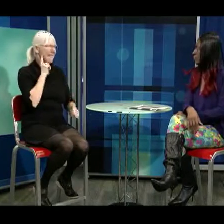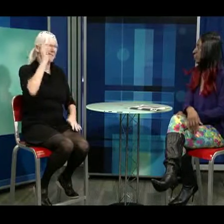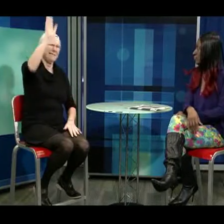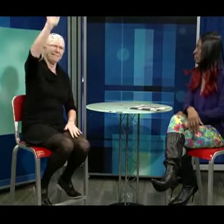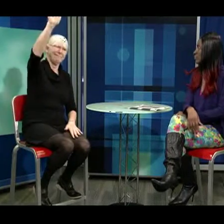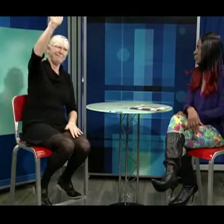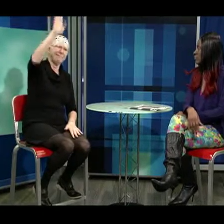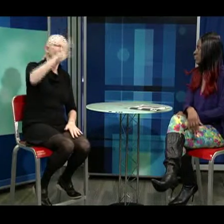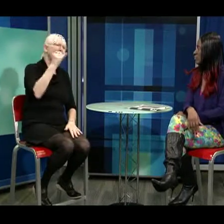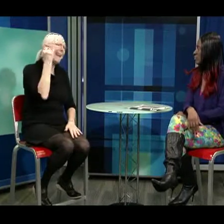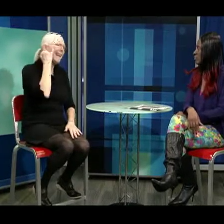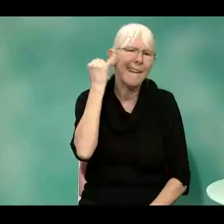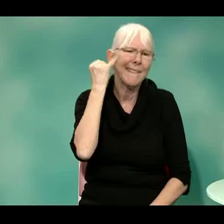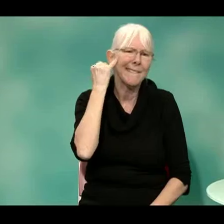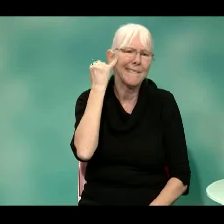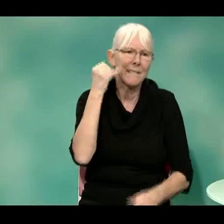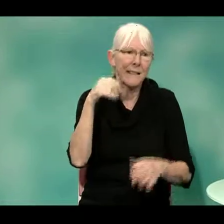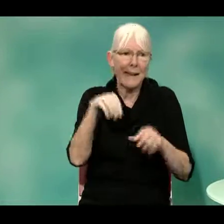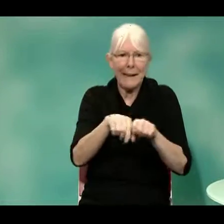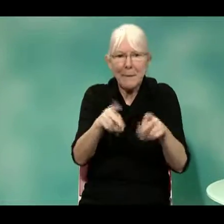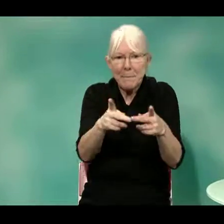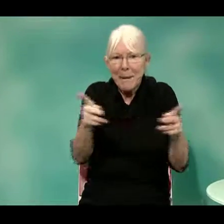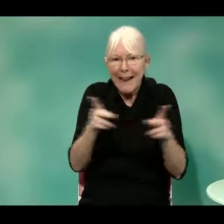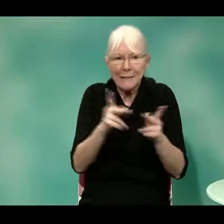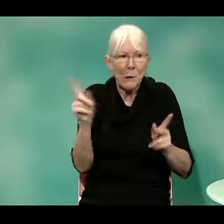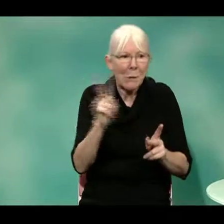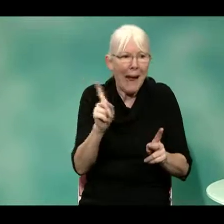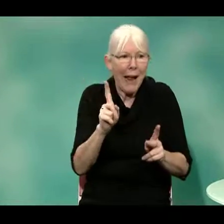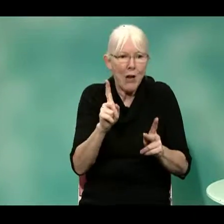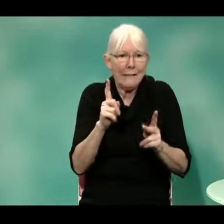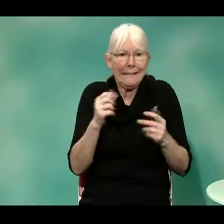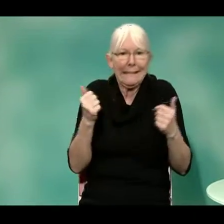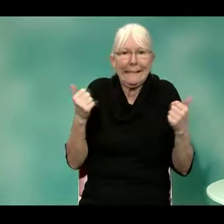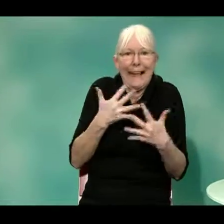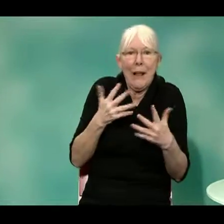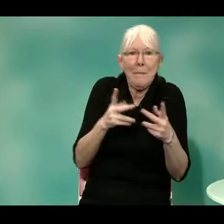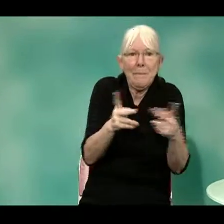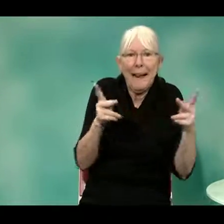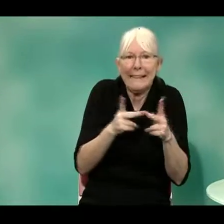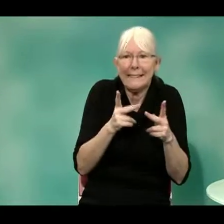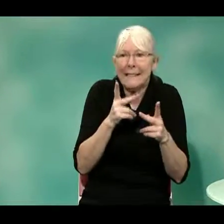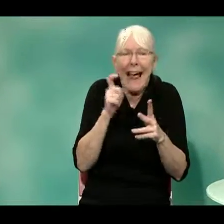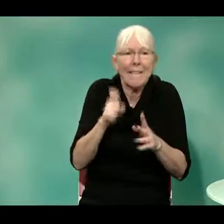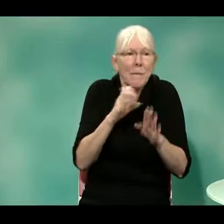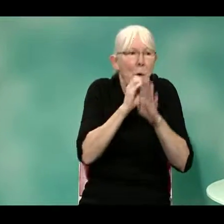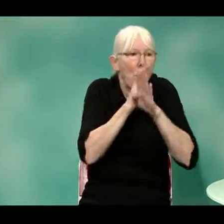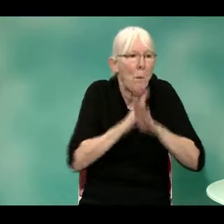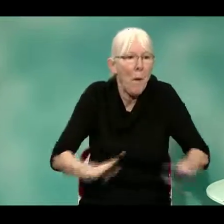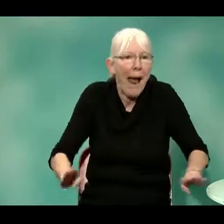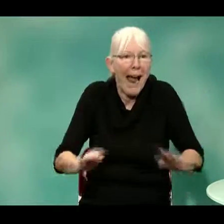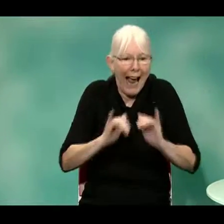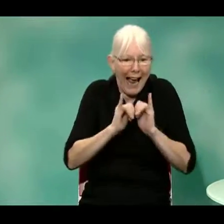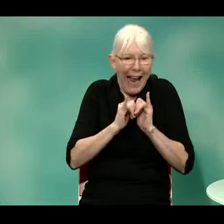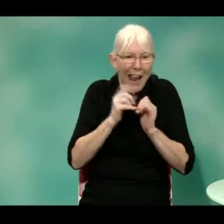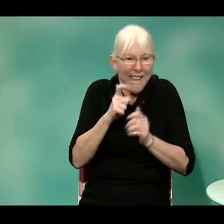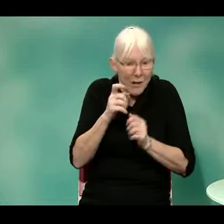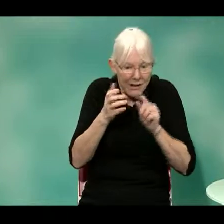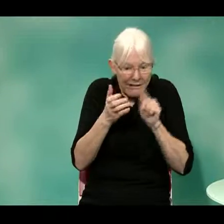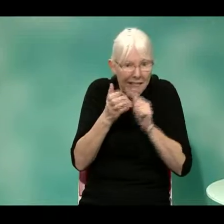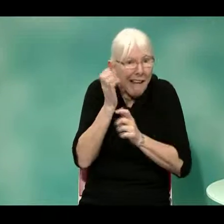for putting that forward. You know, I mean, it is important for people, for hearing people to have that